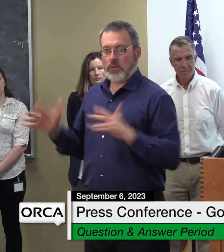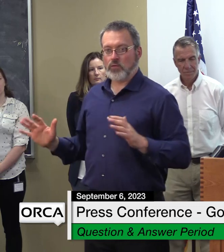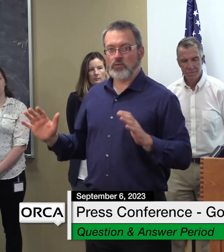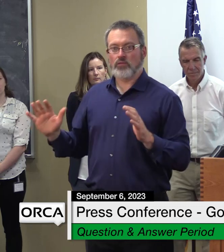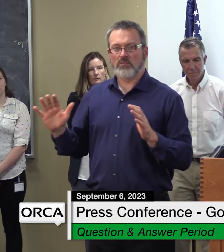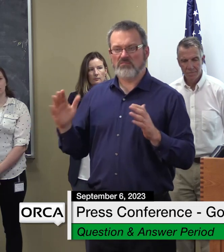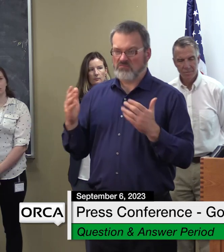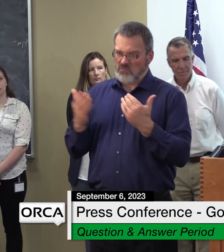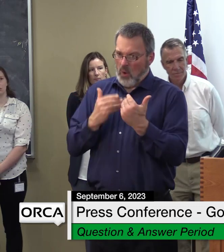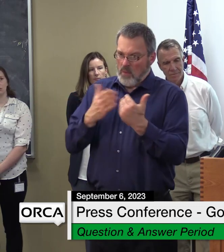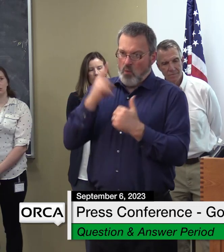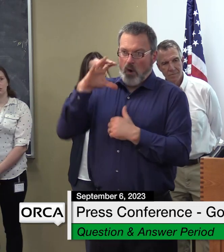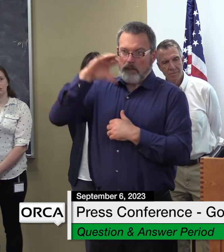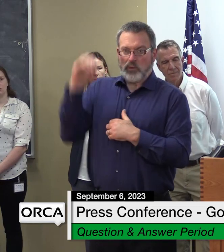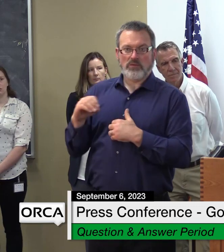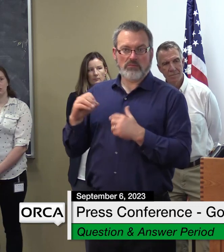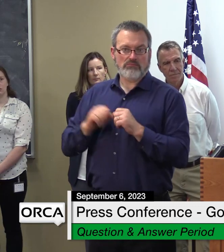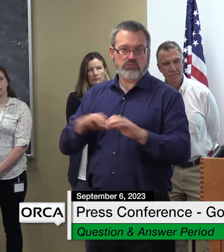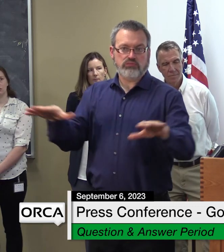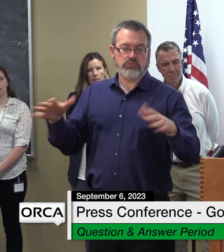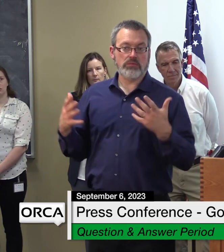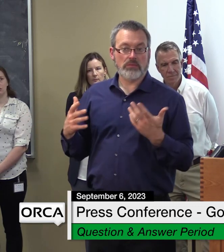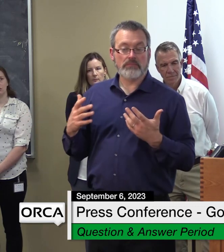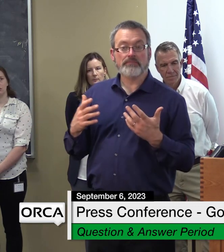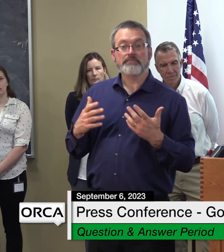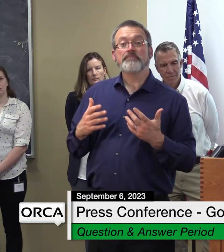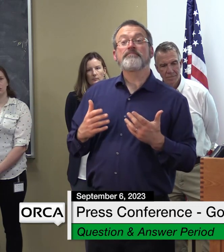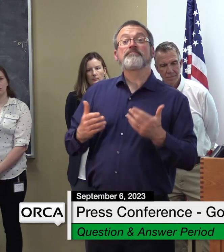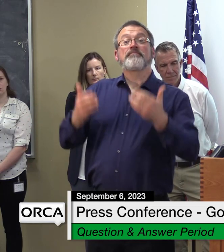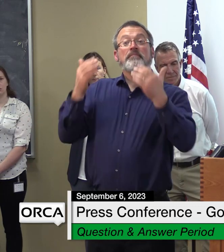And those disbursements and the number of payments were